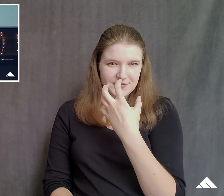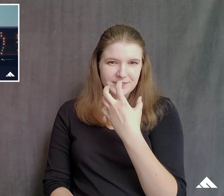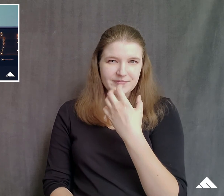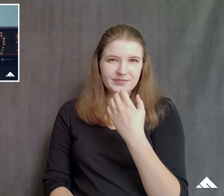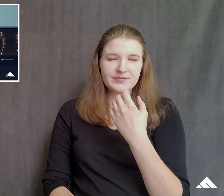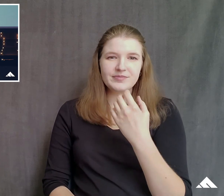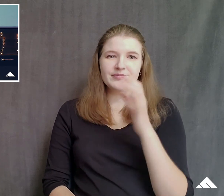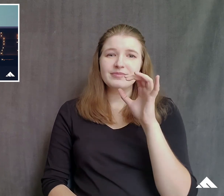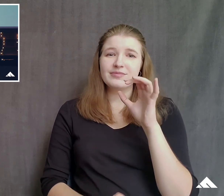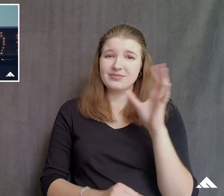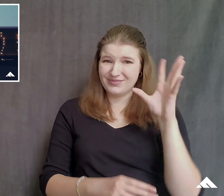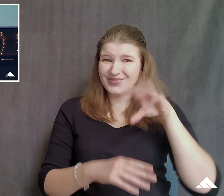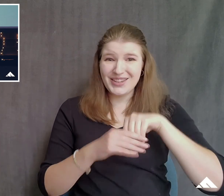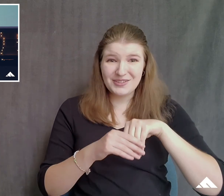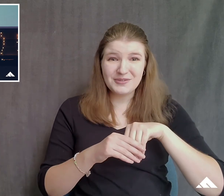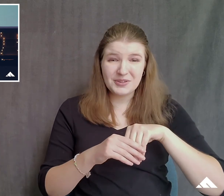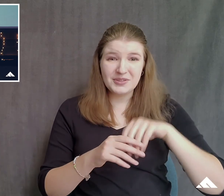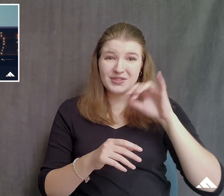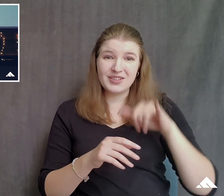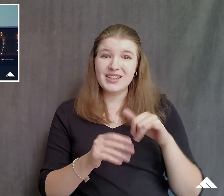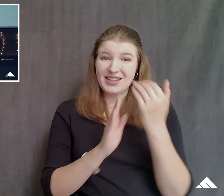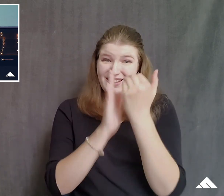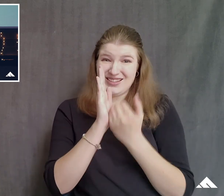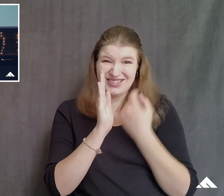It's all part of that inventory list I was talking about.